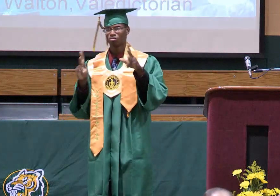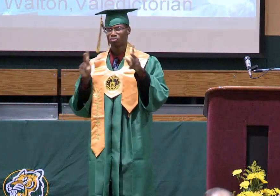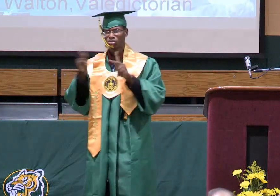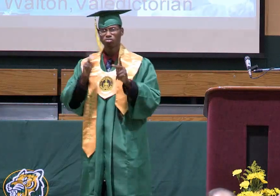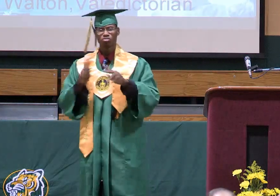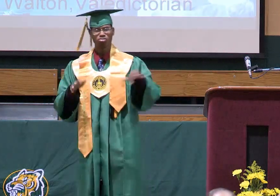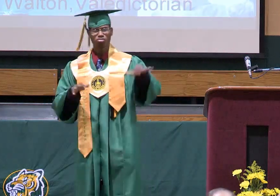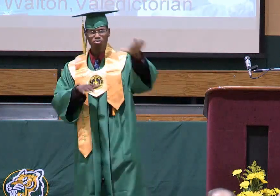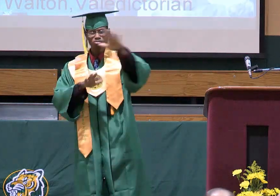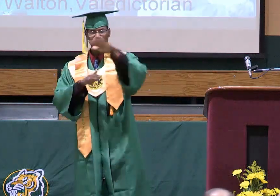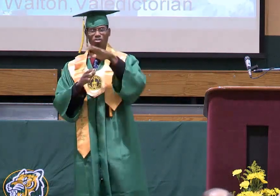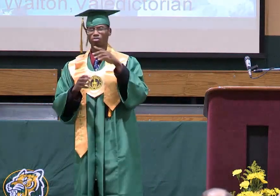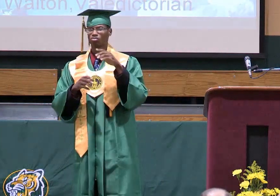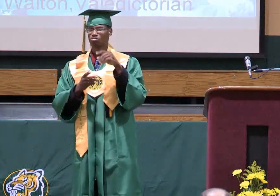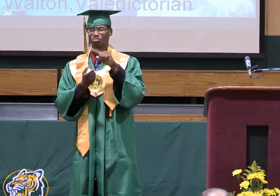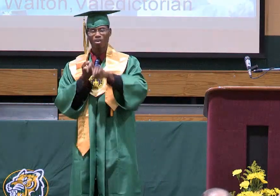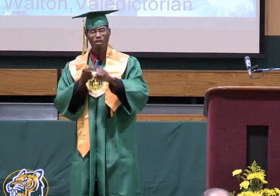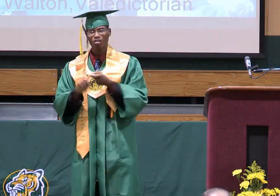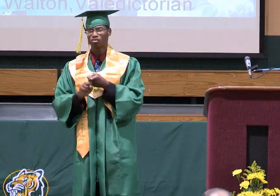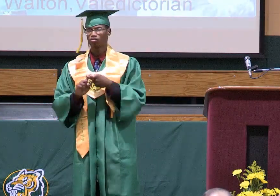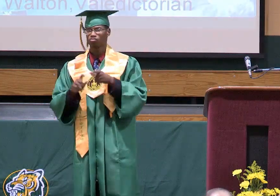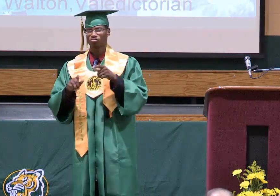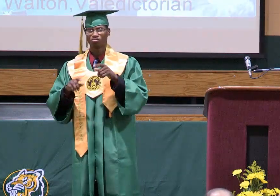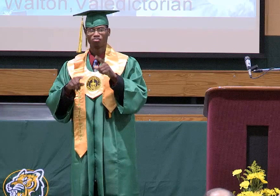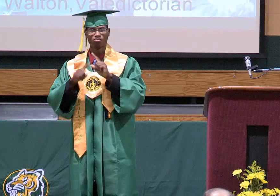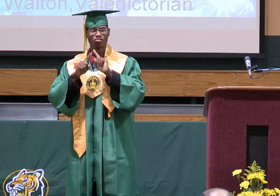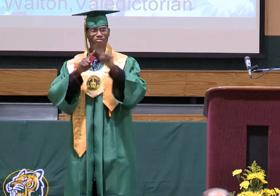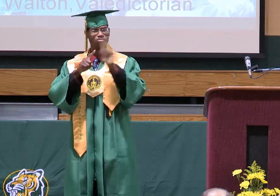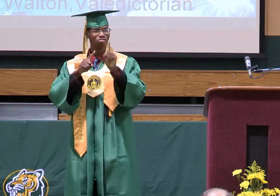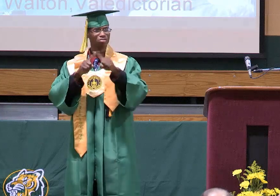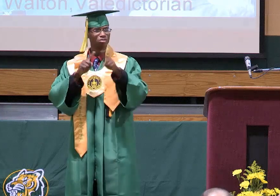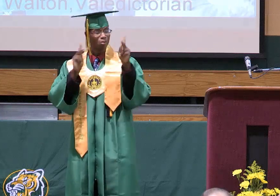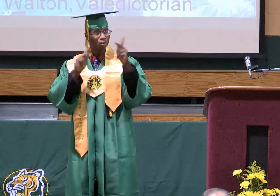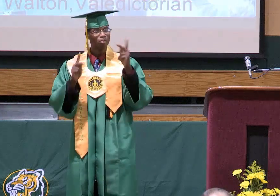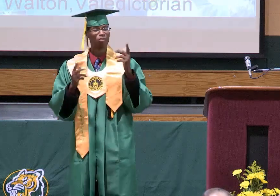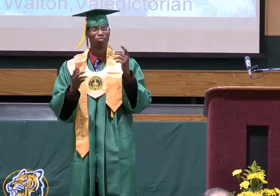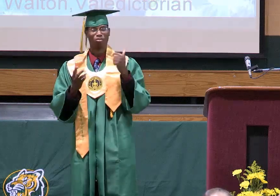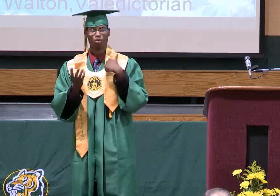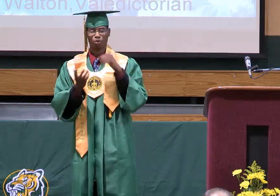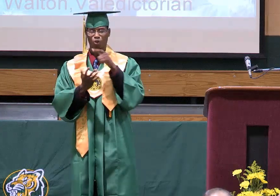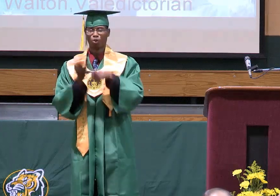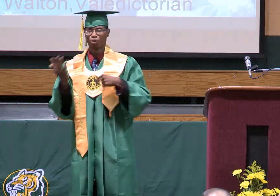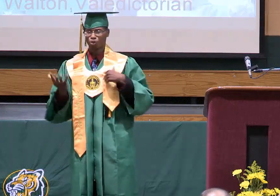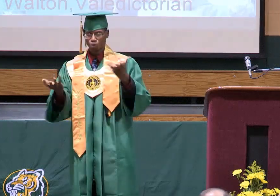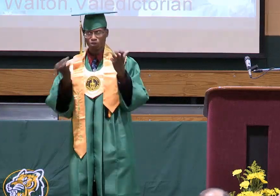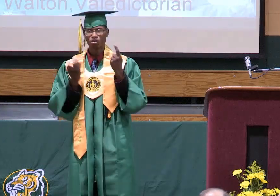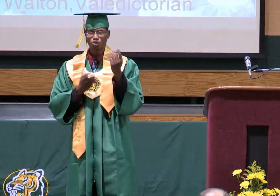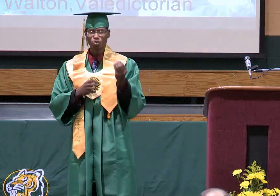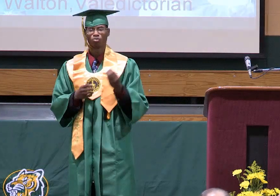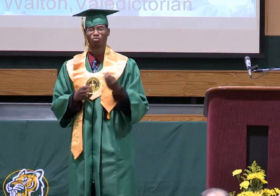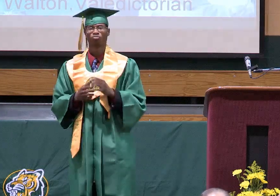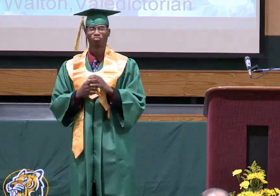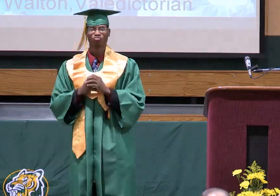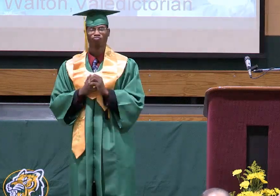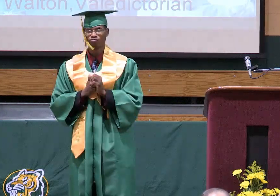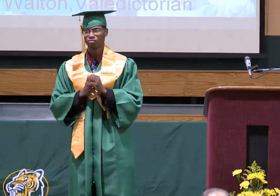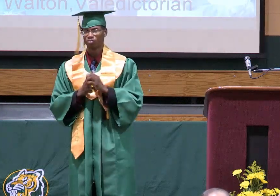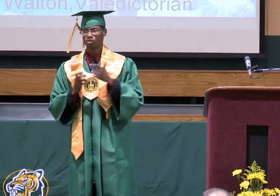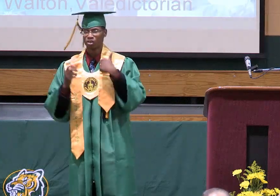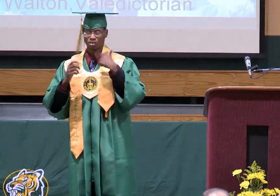I enjoy talking with people. I enjoy making friends, a variety of people. It's just